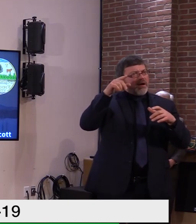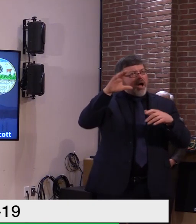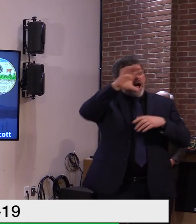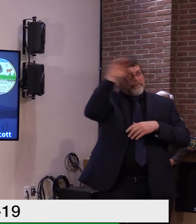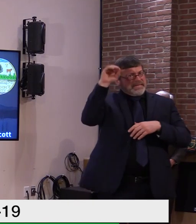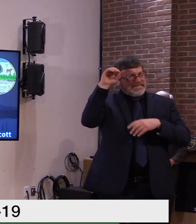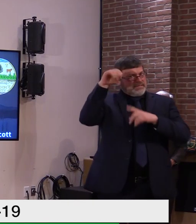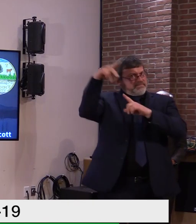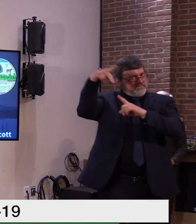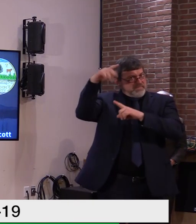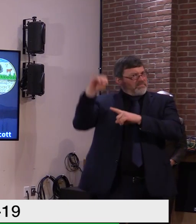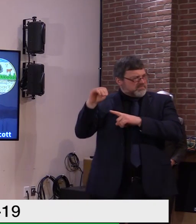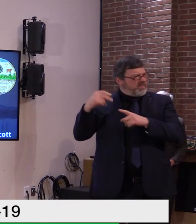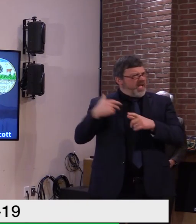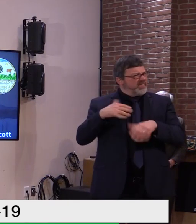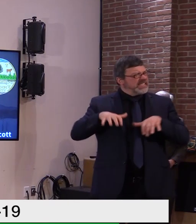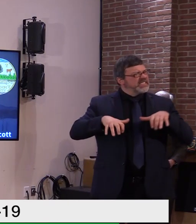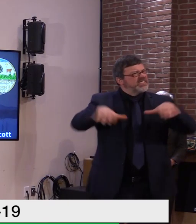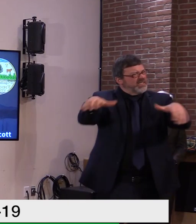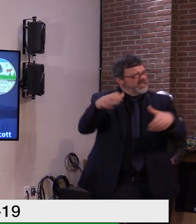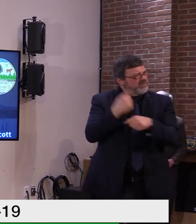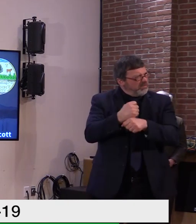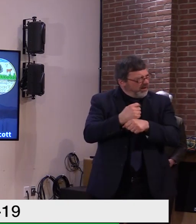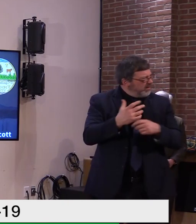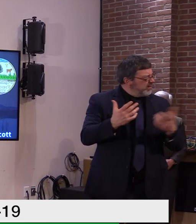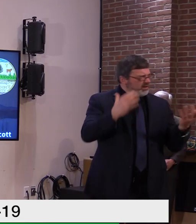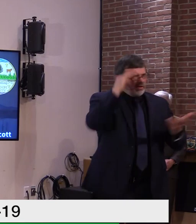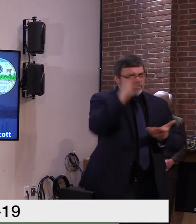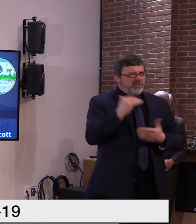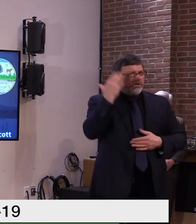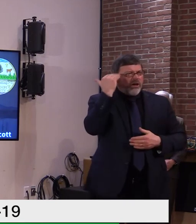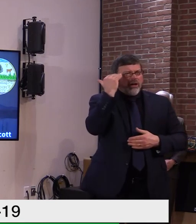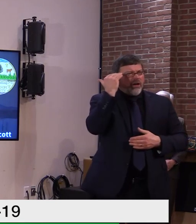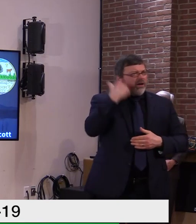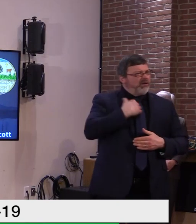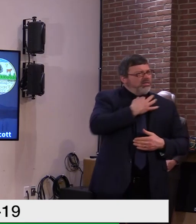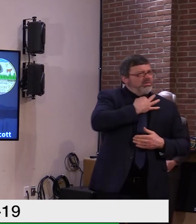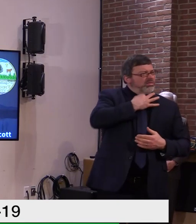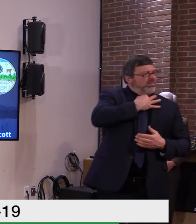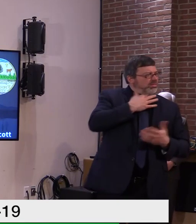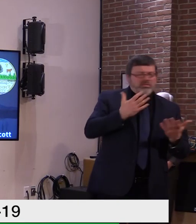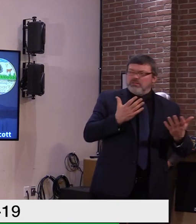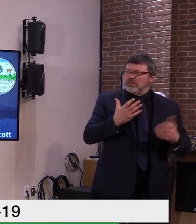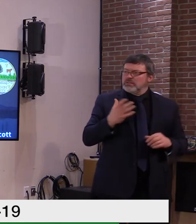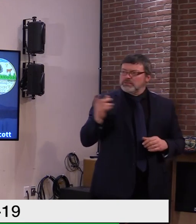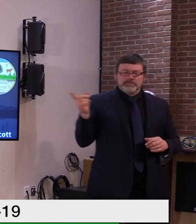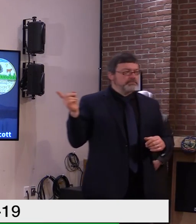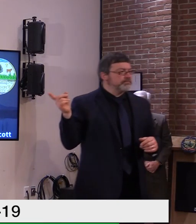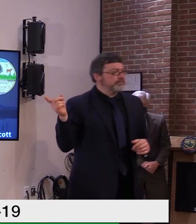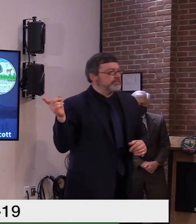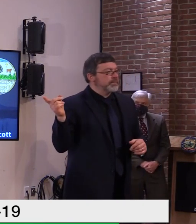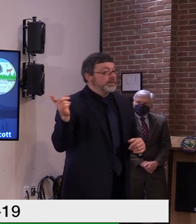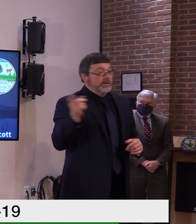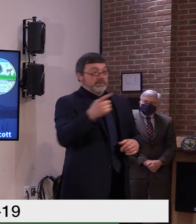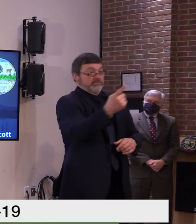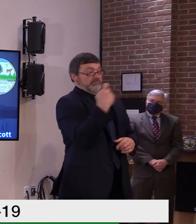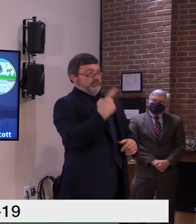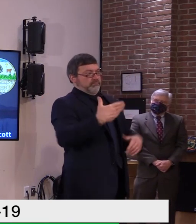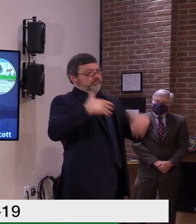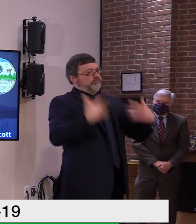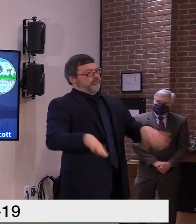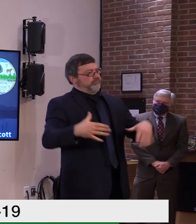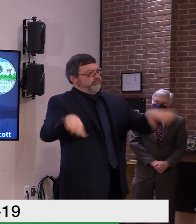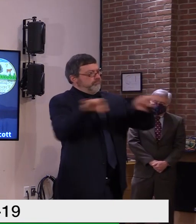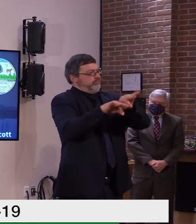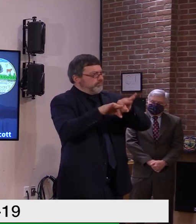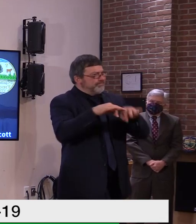into why this is the case. We hope that this is temporary, that we will be able to scale back up